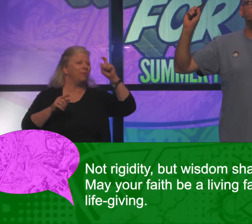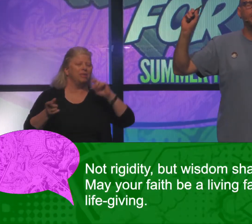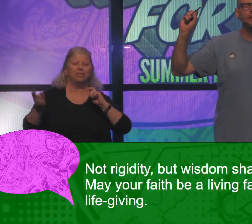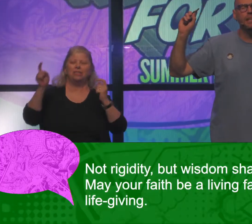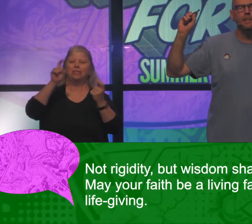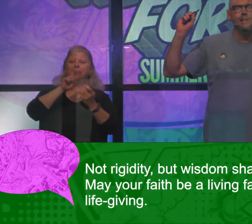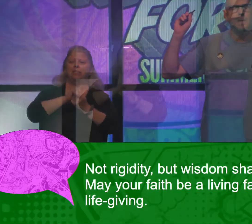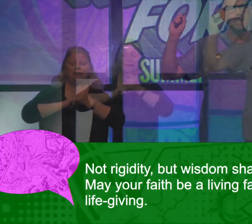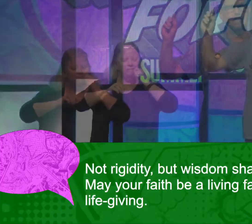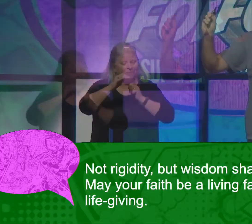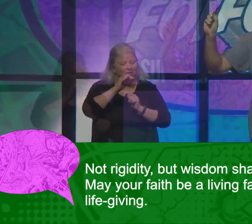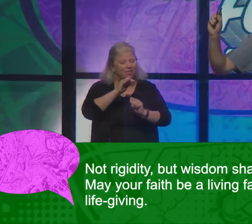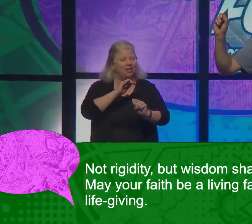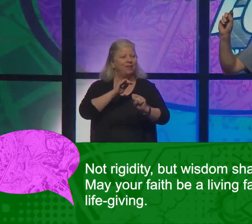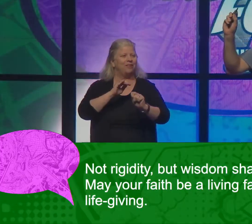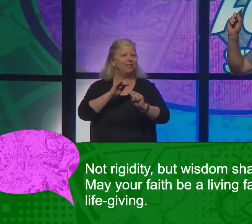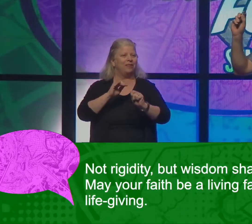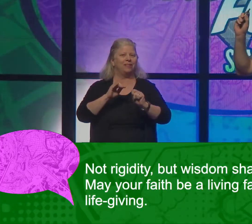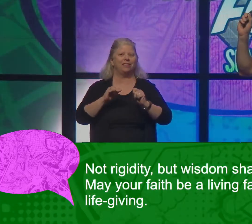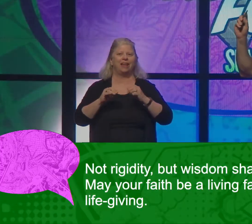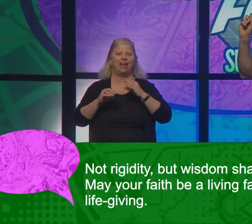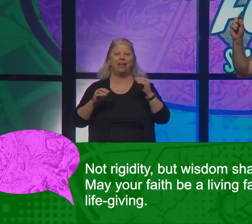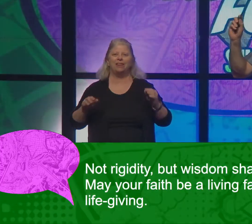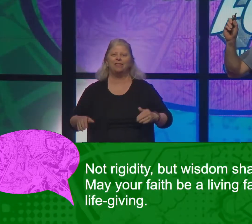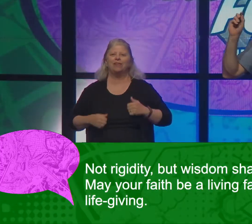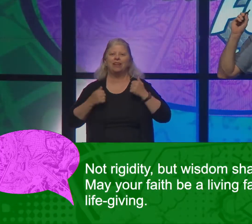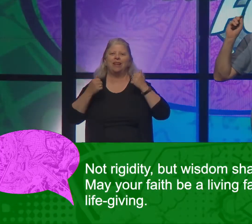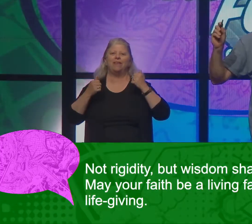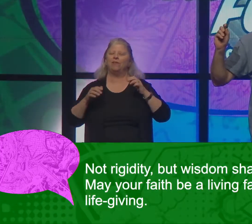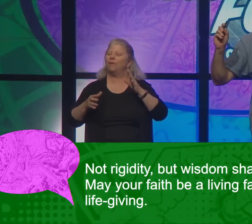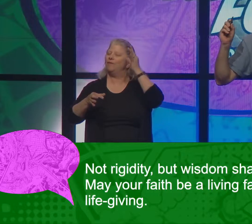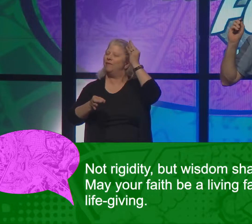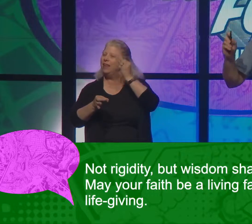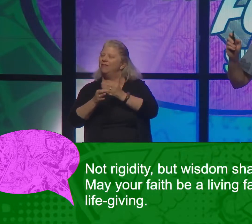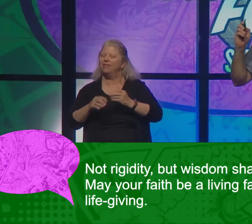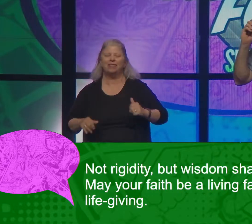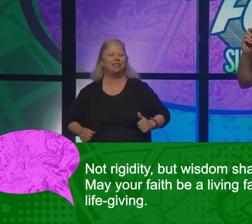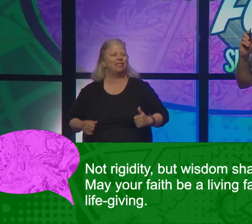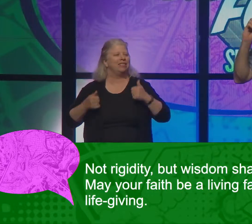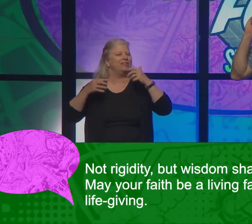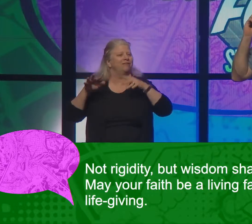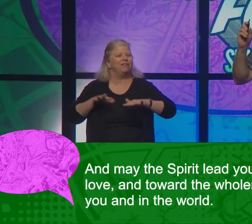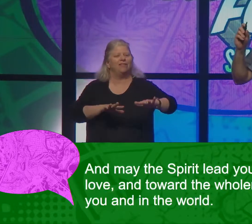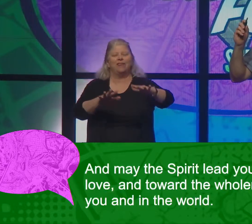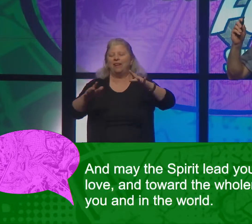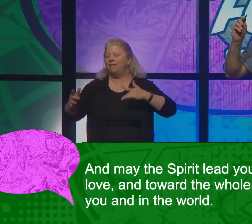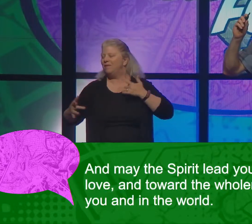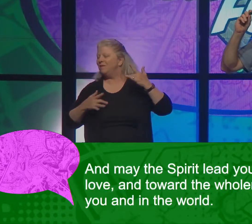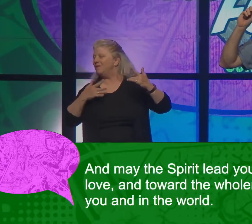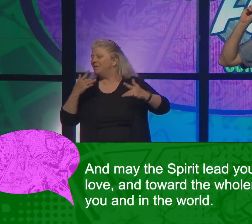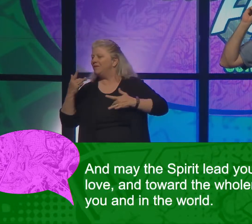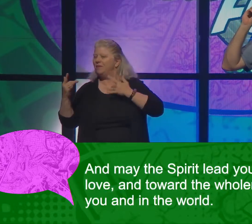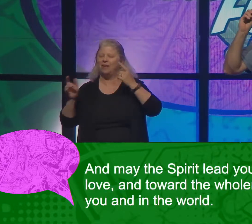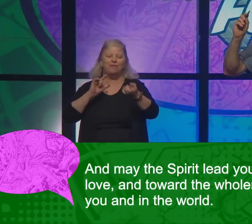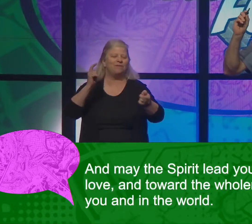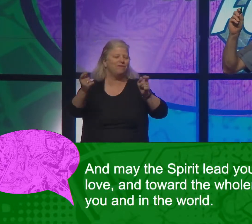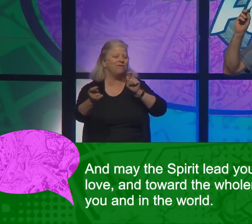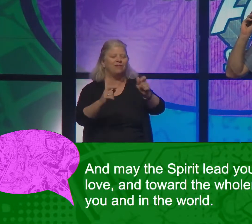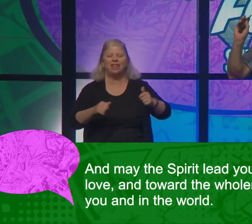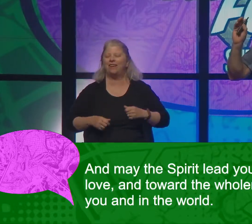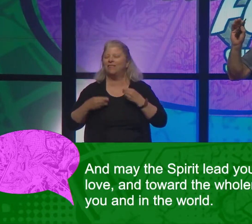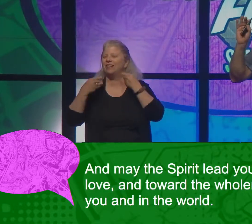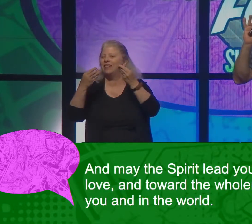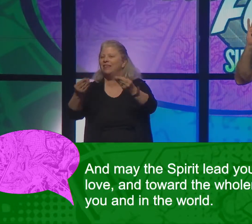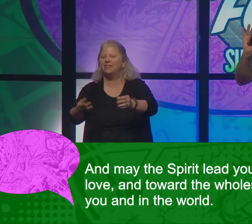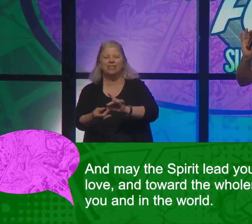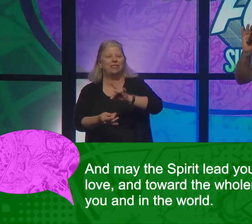by humility and insight. And may your faith be a living faith, vibrant, evolving, and life-giving. And may the Spirit lead